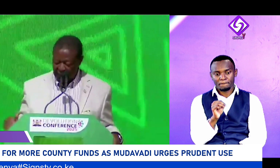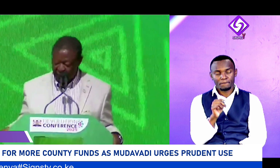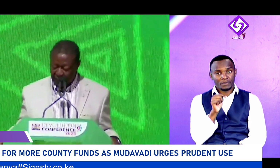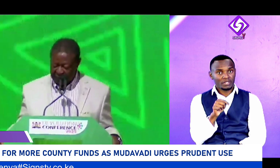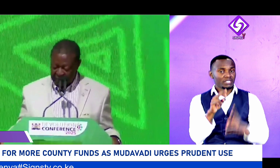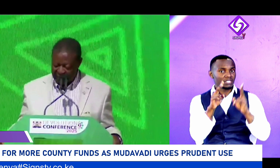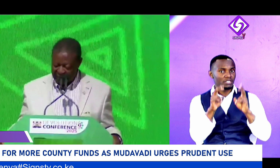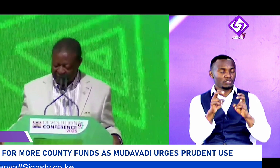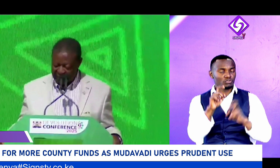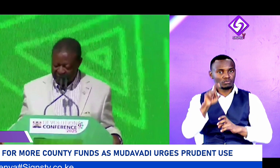we need to look at.